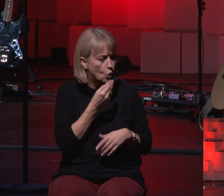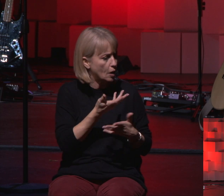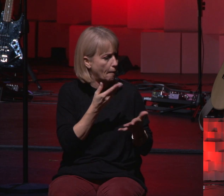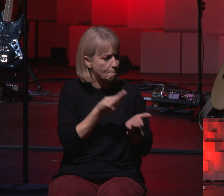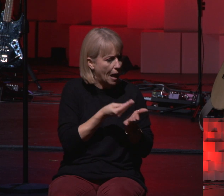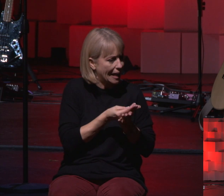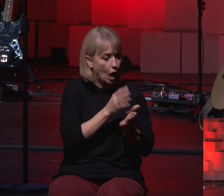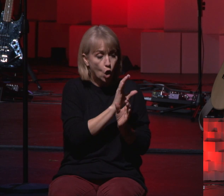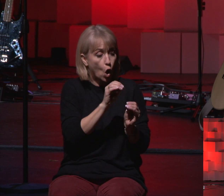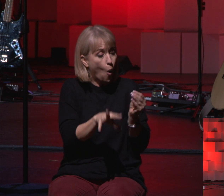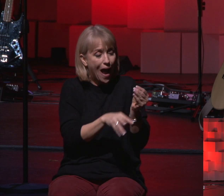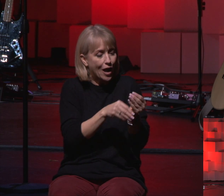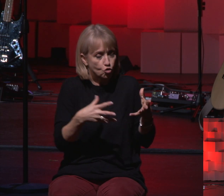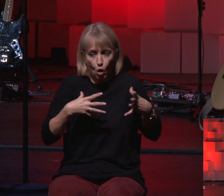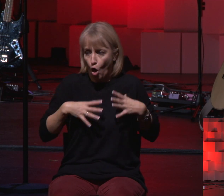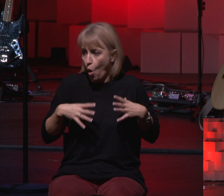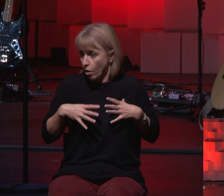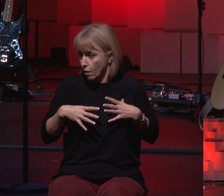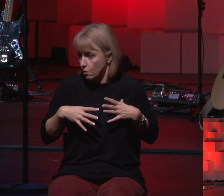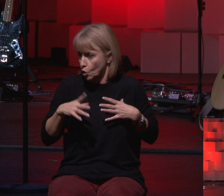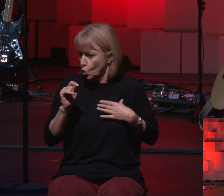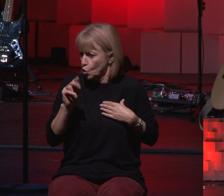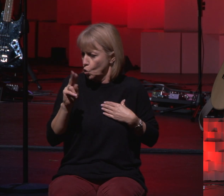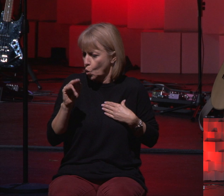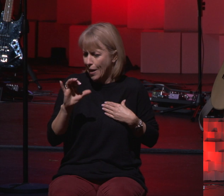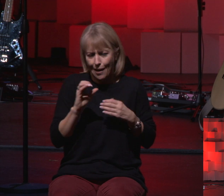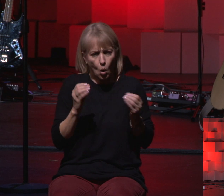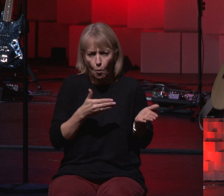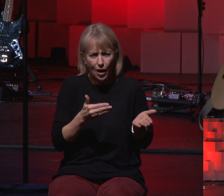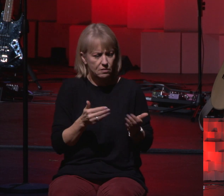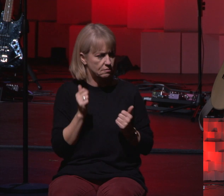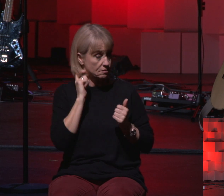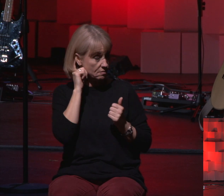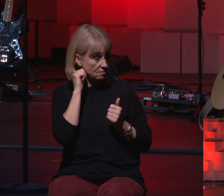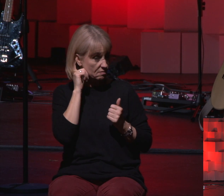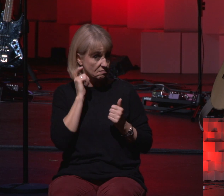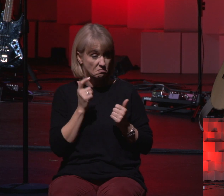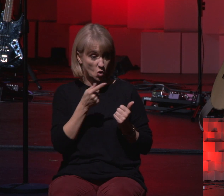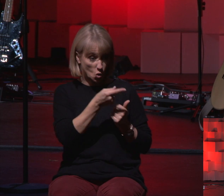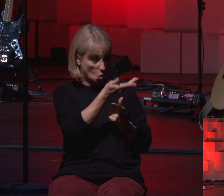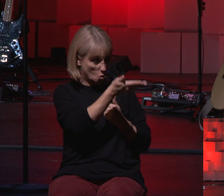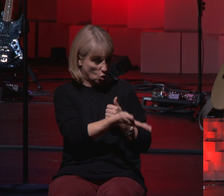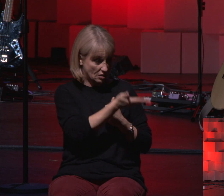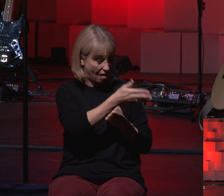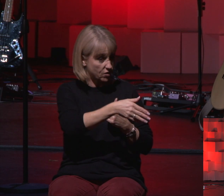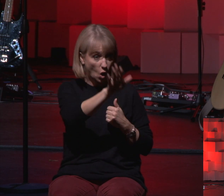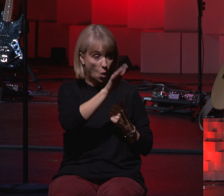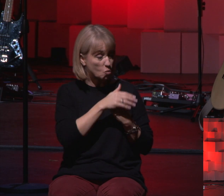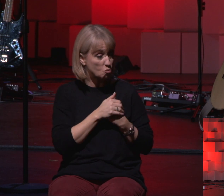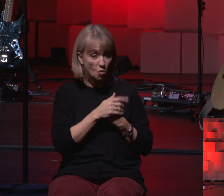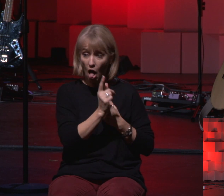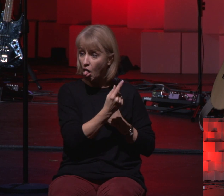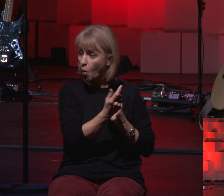tunic. It's one of those unique things, he tells them. He says, when you go out, you just go out as who you are. Go out,